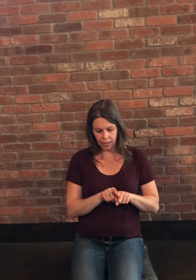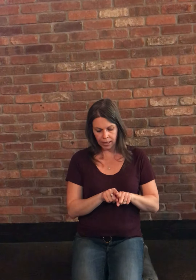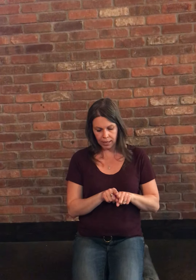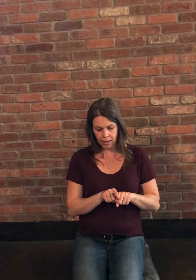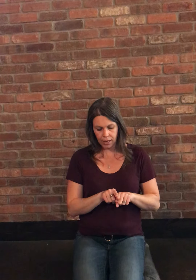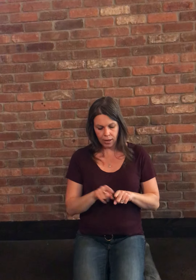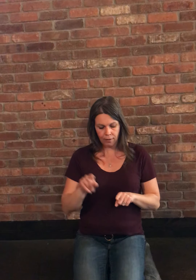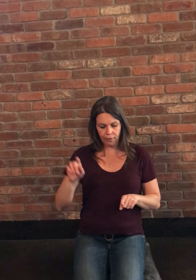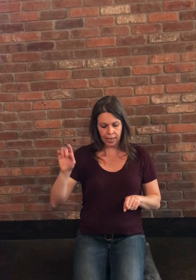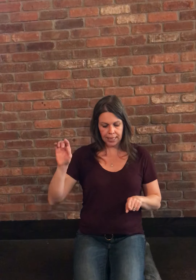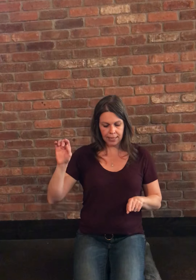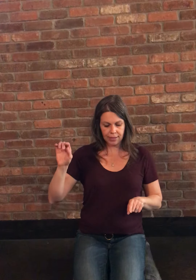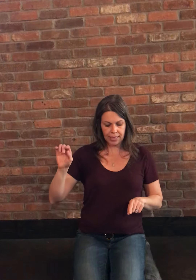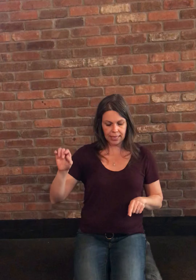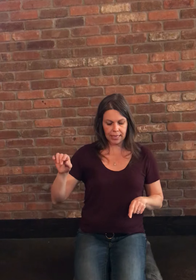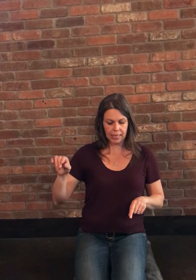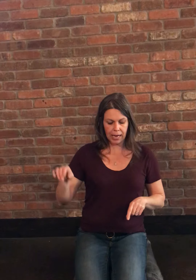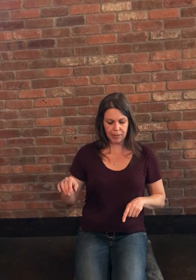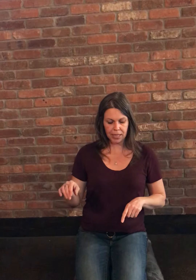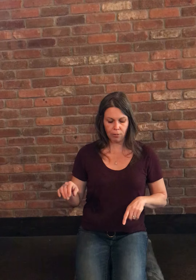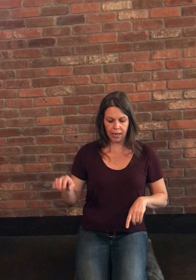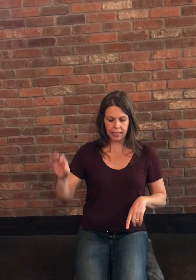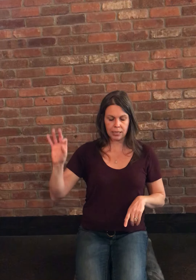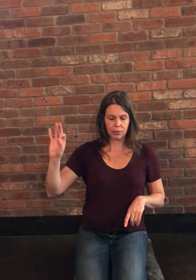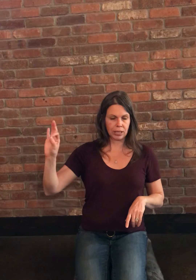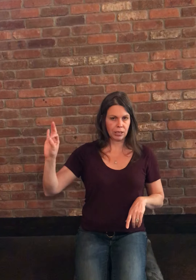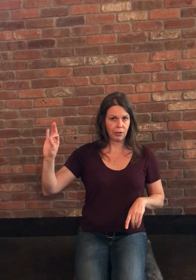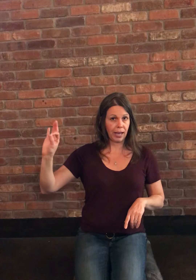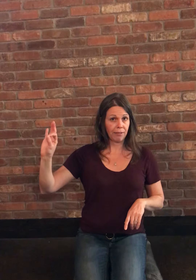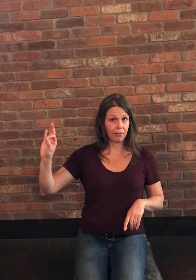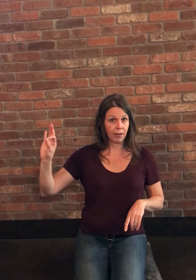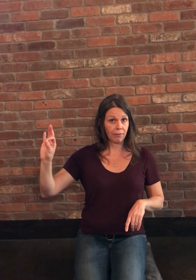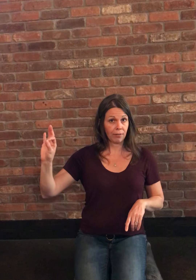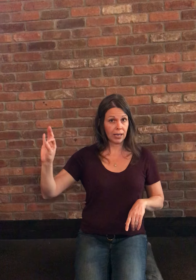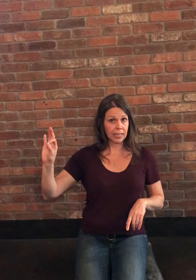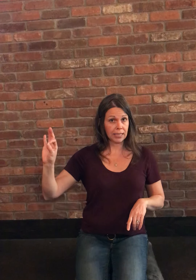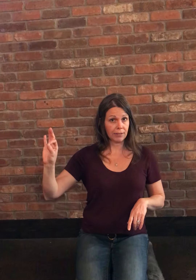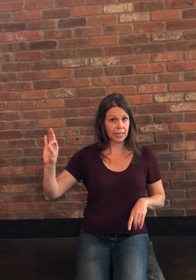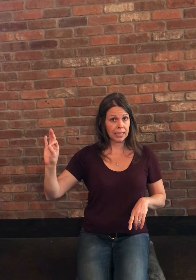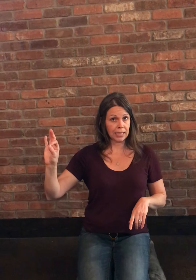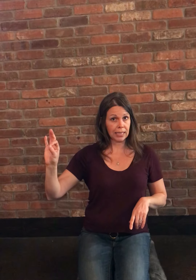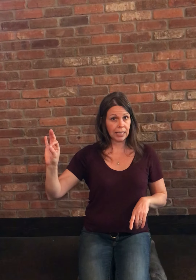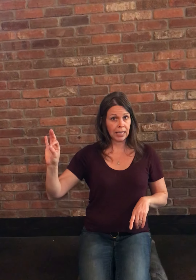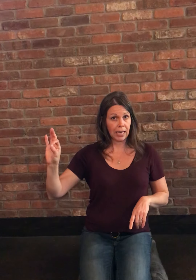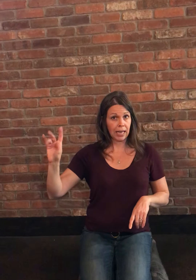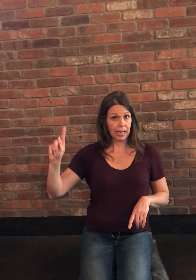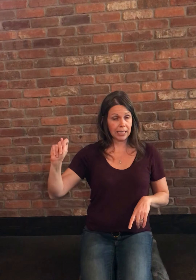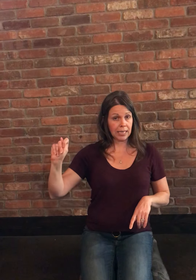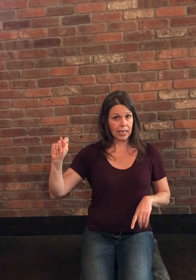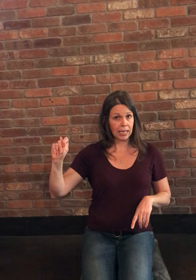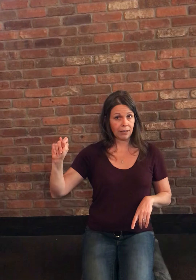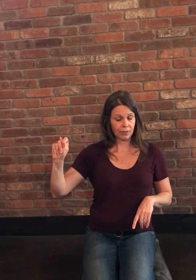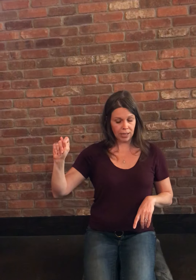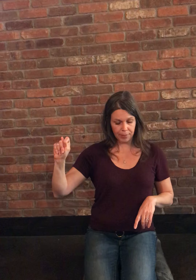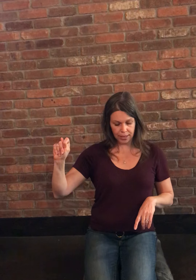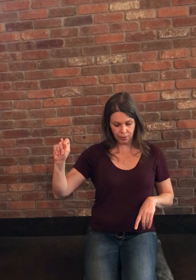Mesoamerica. Francis of Assisi and Thomas Aquinas. So we're just going to do an F for Francis of Assisi and a T for Thomas